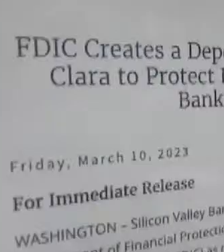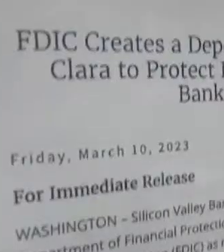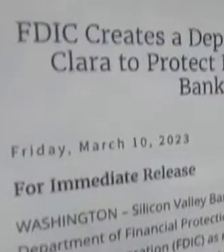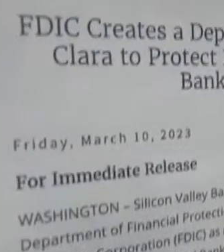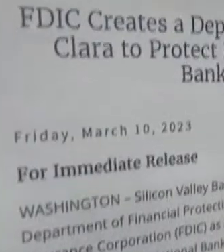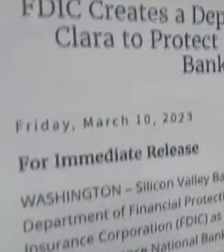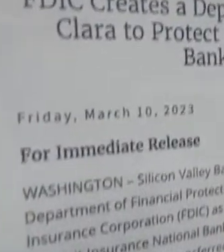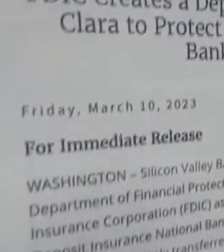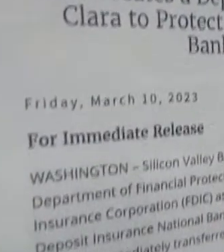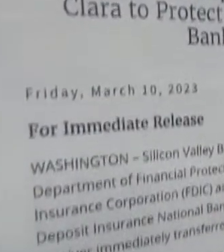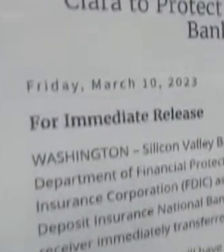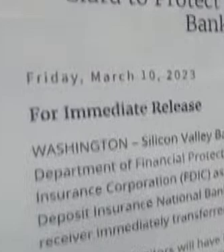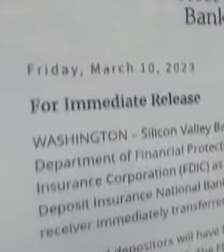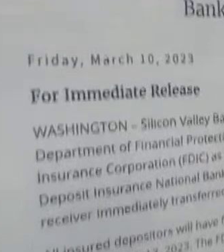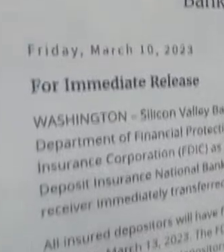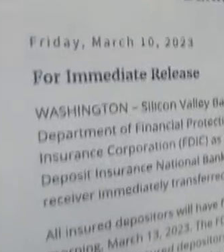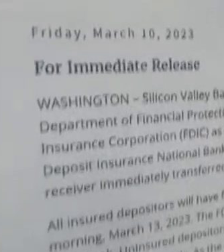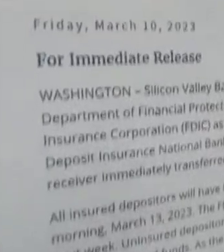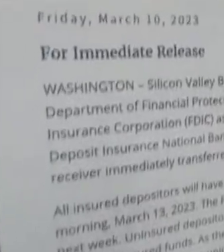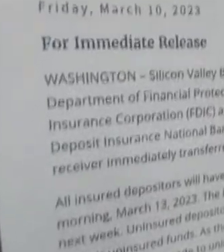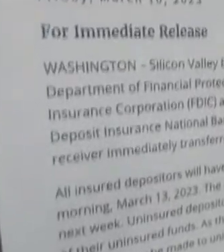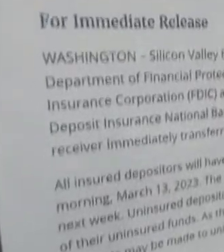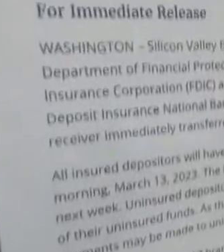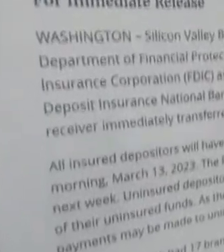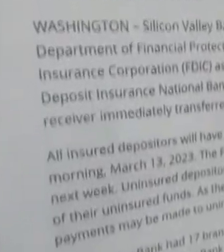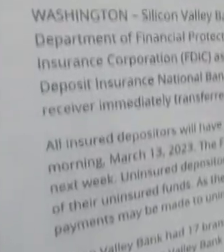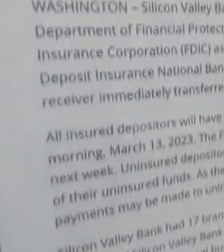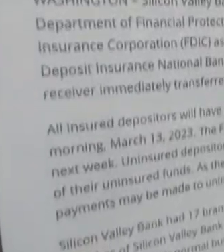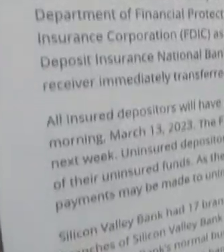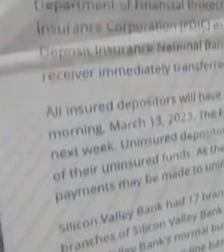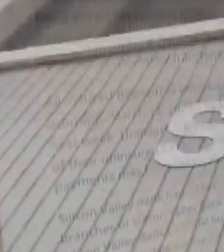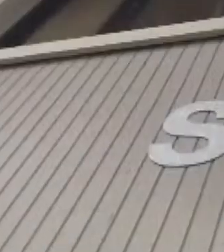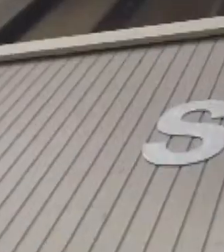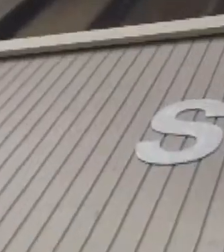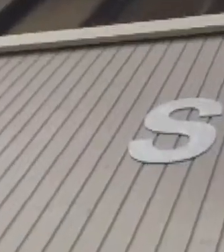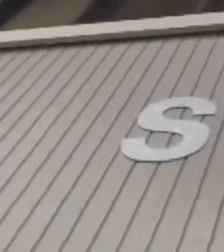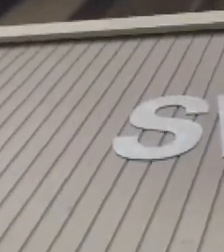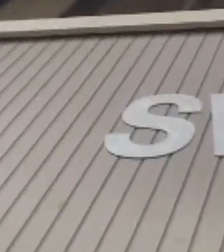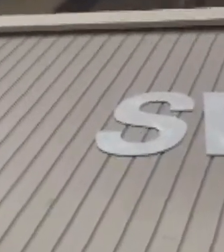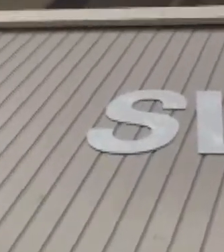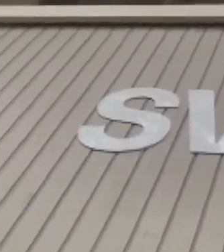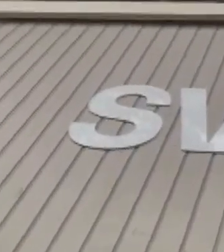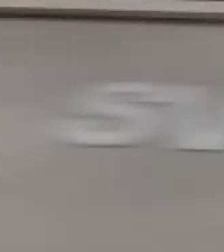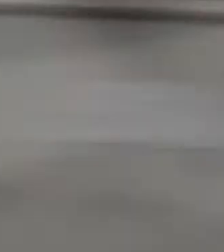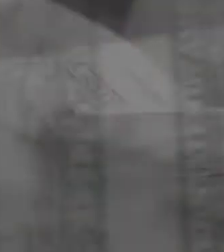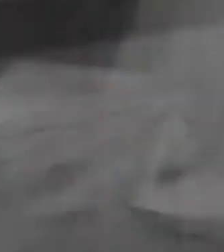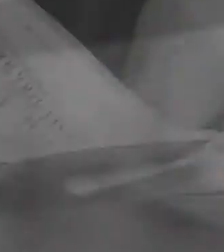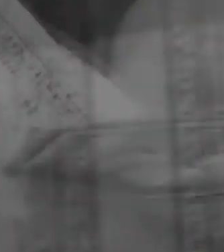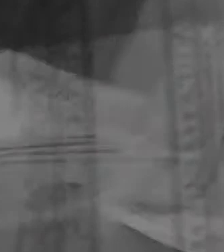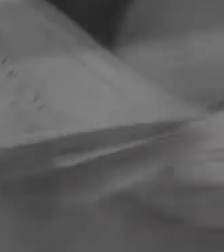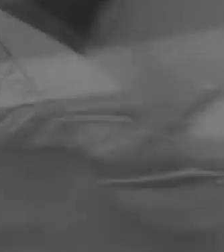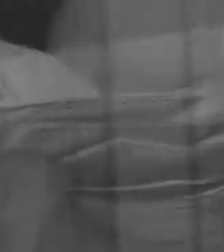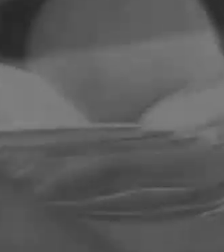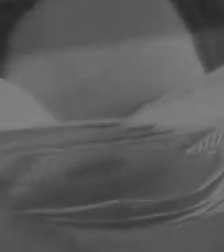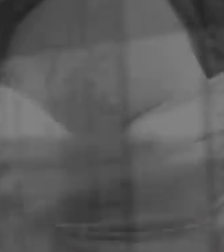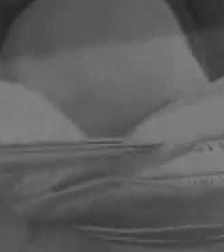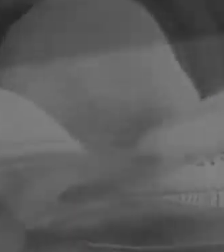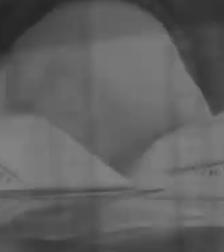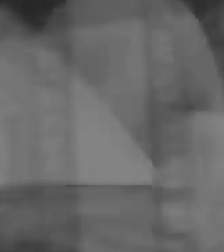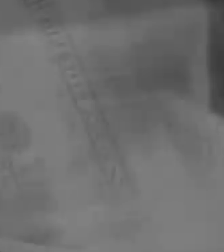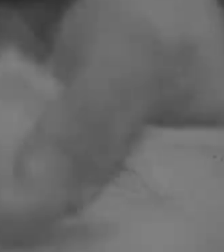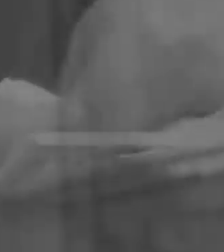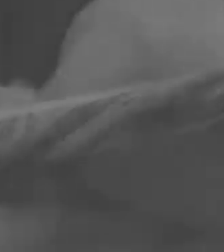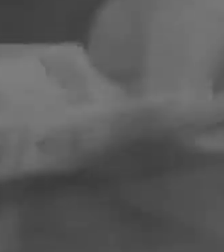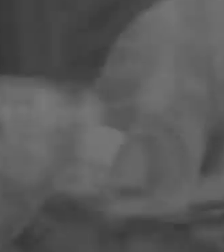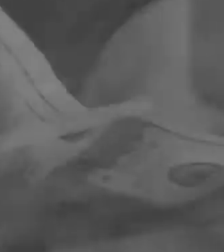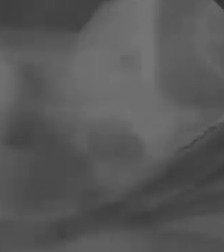The funds coming from the Federal Deposit Insurance Fund, which banks pay into, and not from taxpayers. Biden also said investors took a